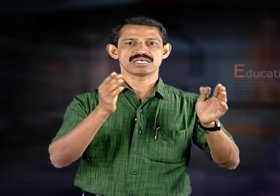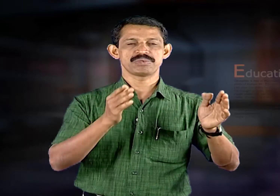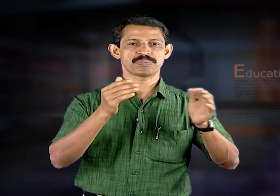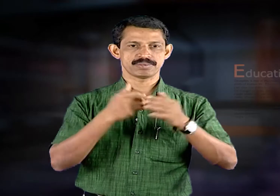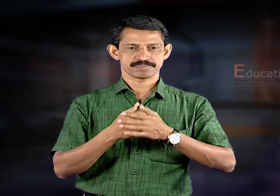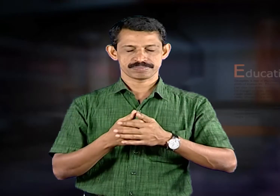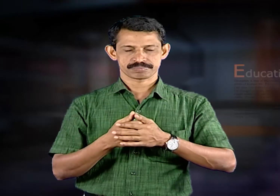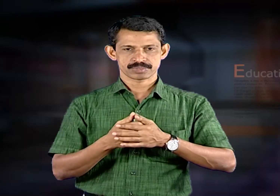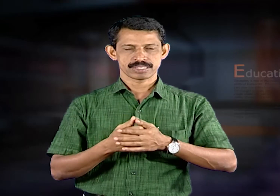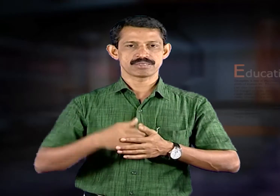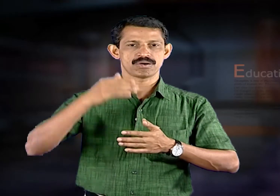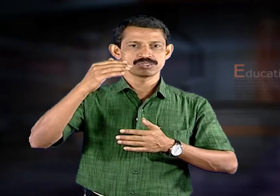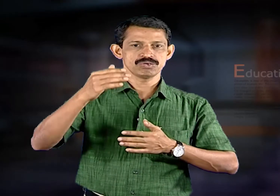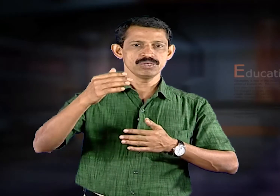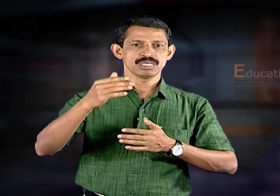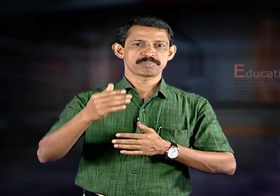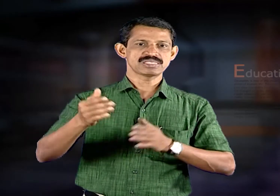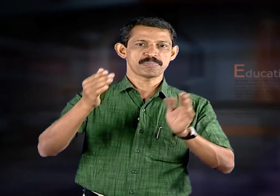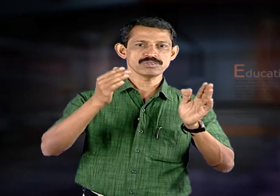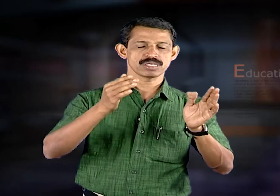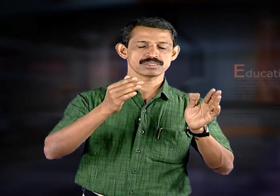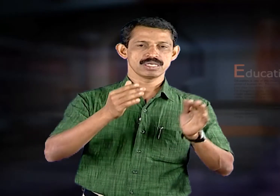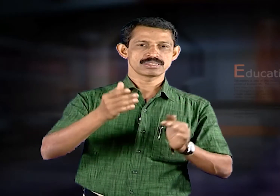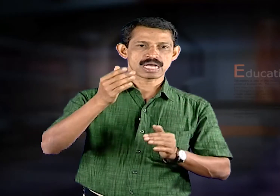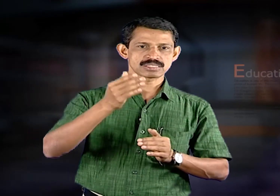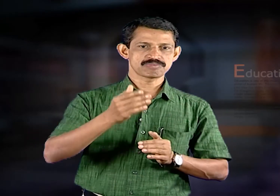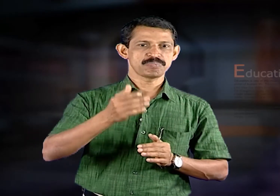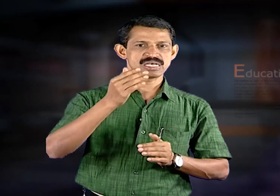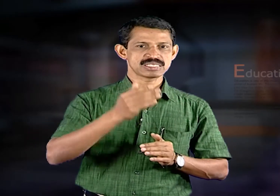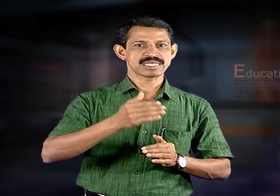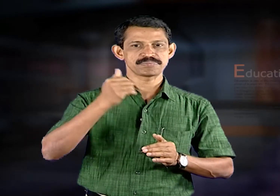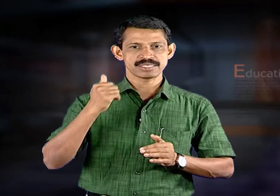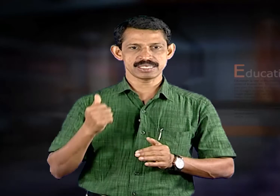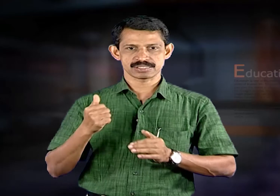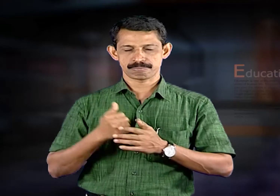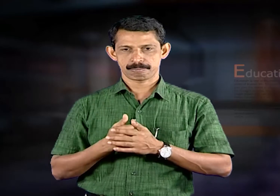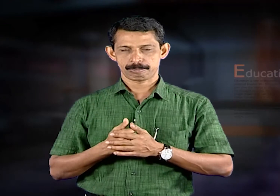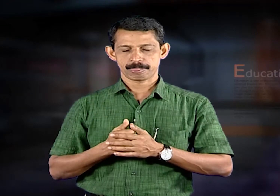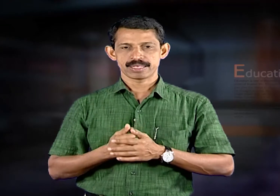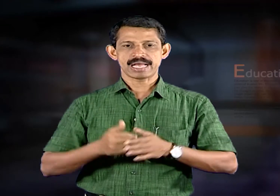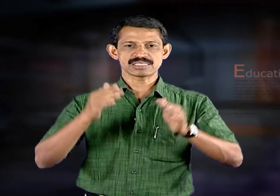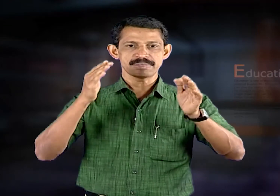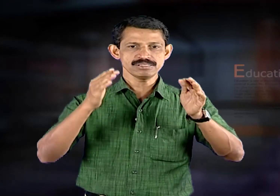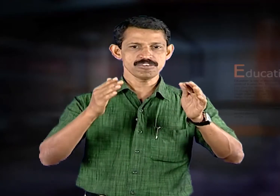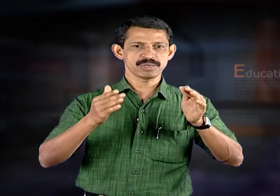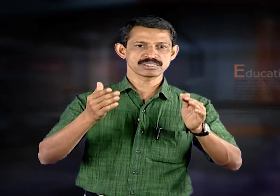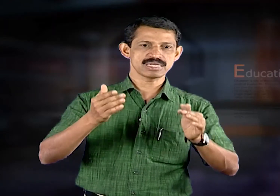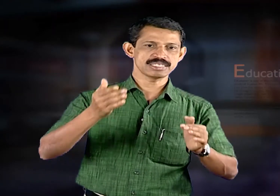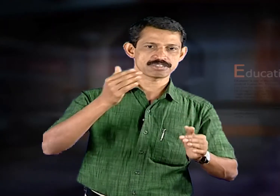people. It also presupposes successful personal experience. As a means of personality